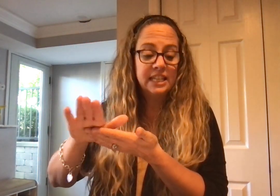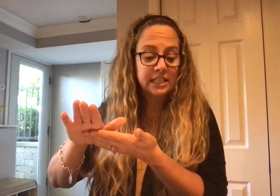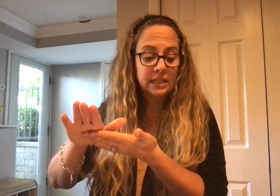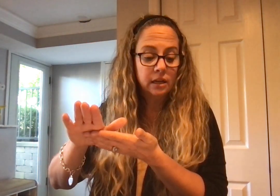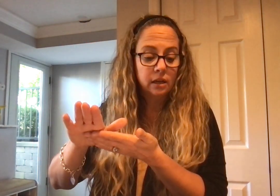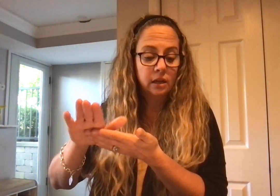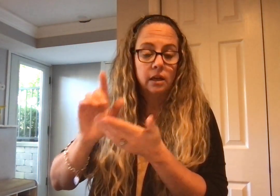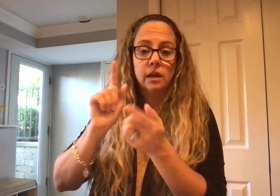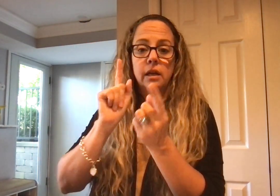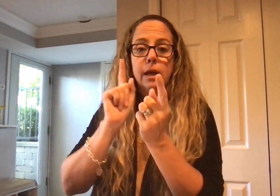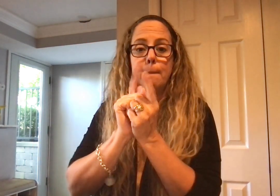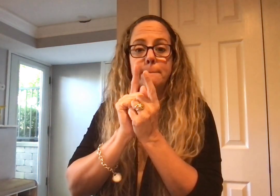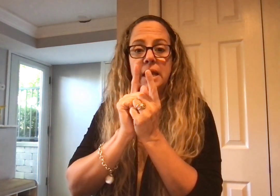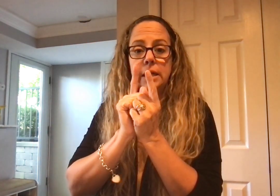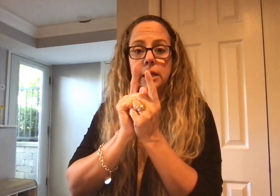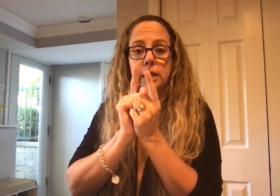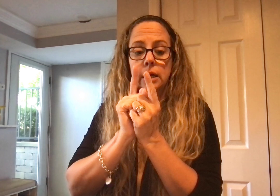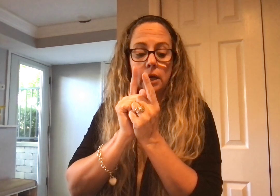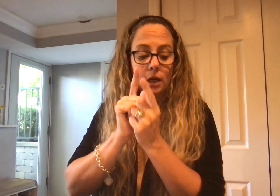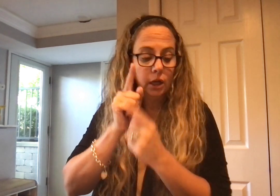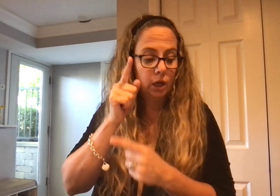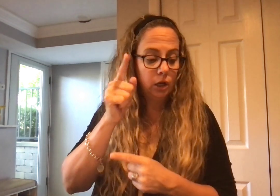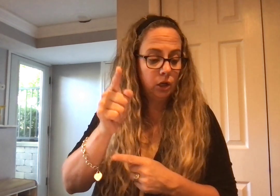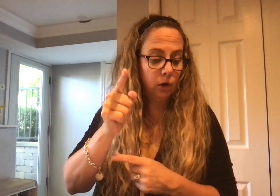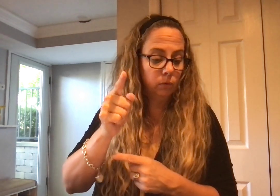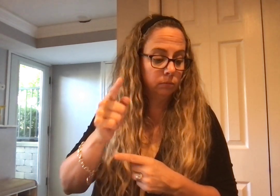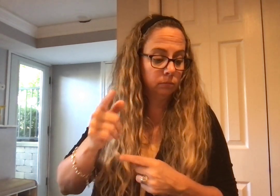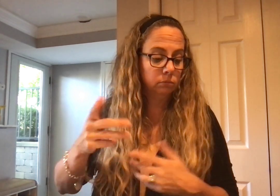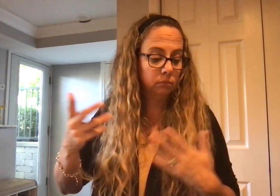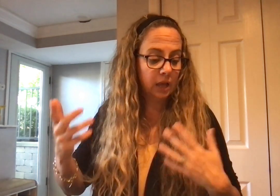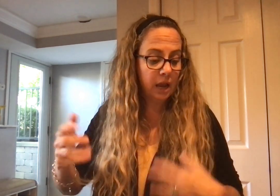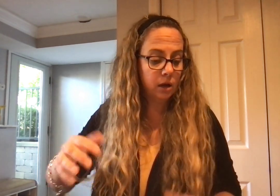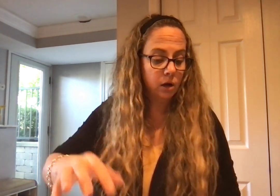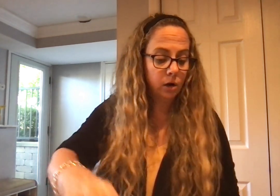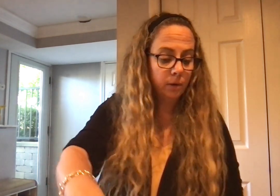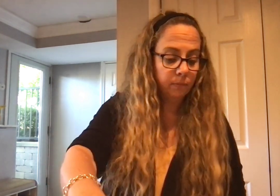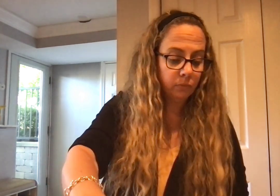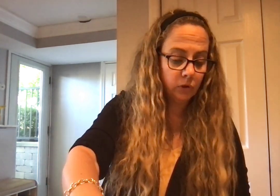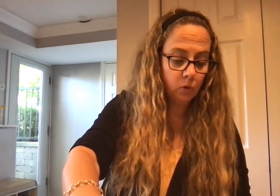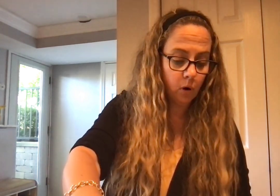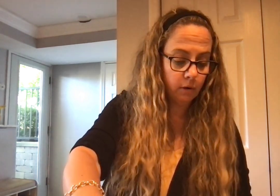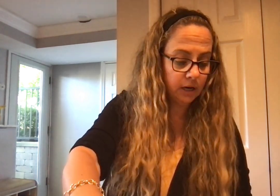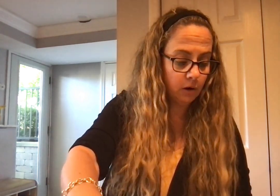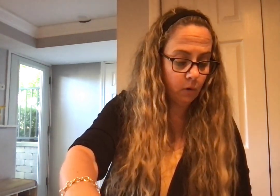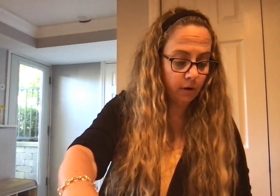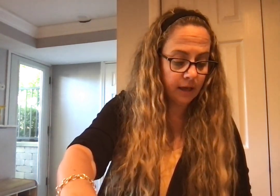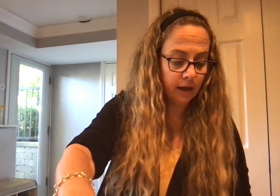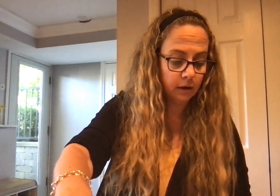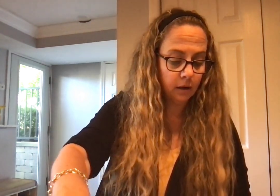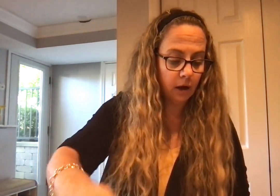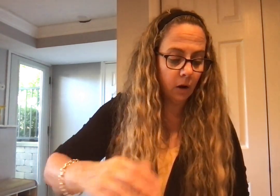nice, meet, you. Okay? You already know all that.